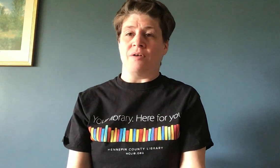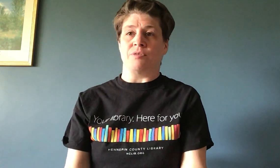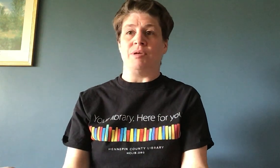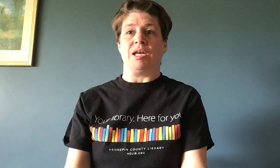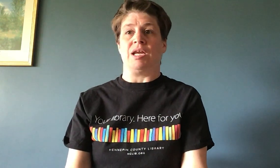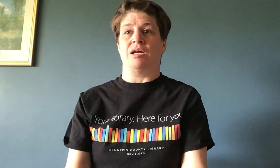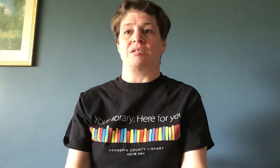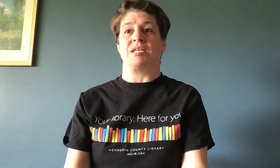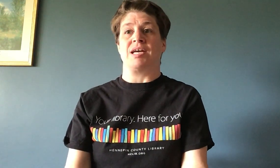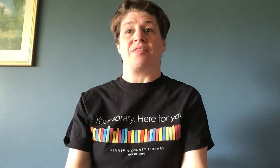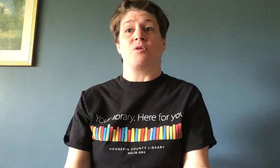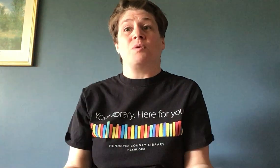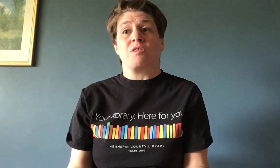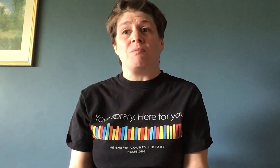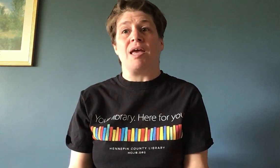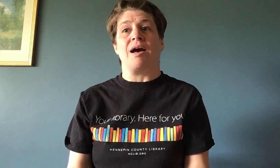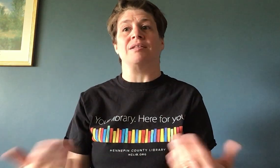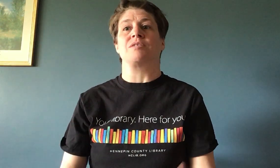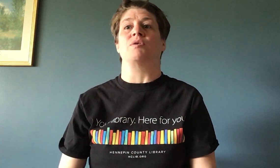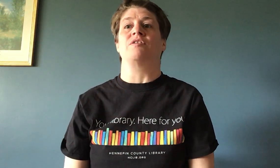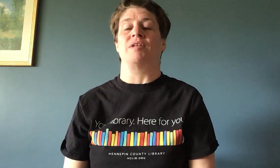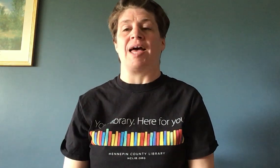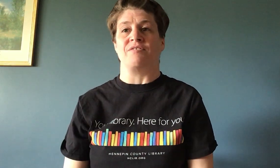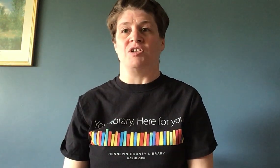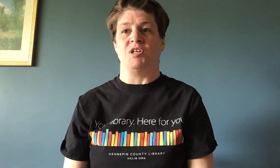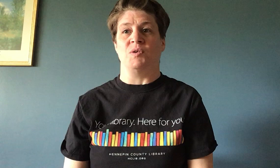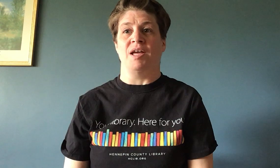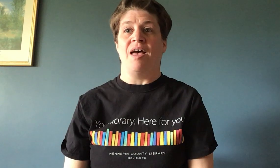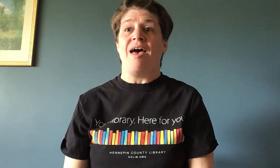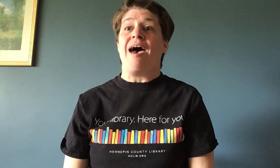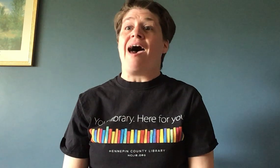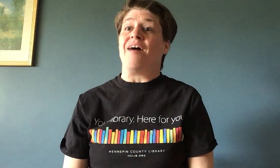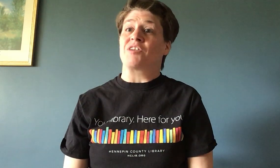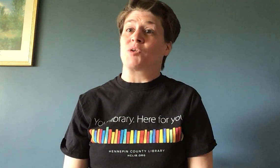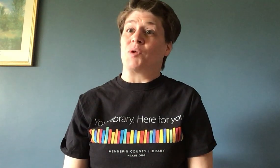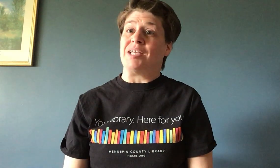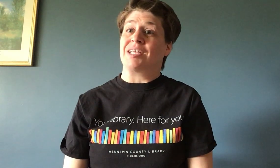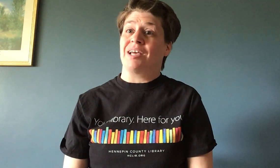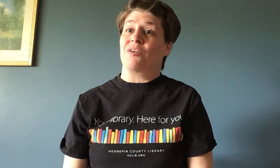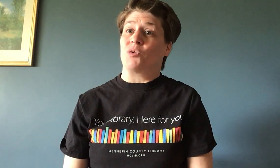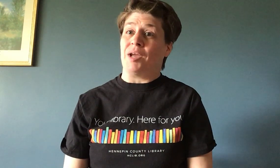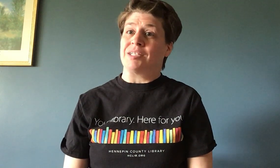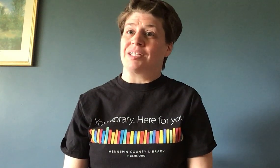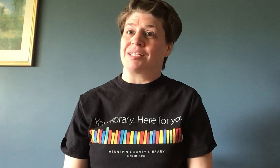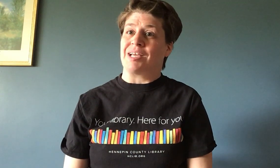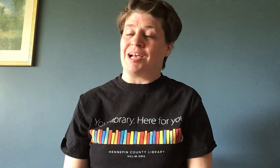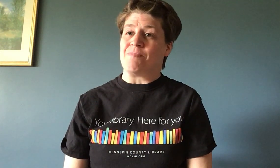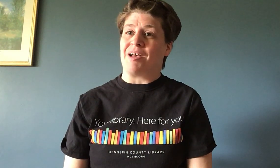for being here together with me on this wonderful afternoon. Have a great, great time